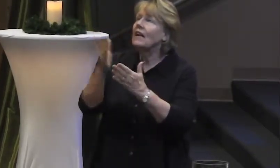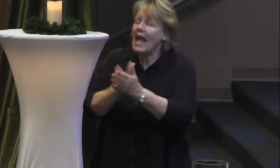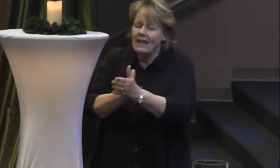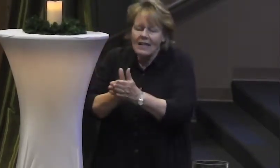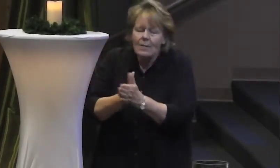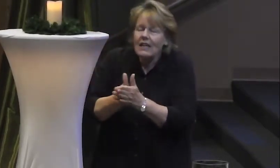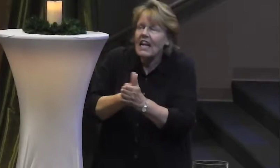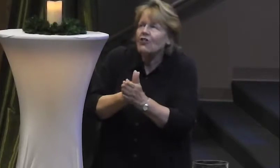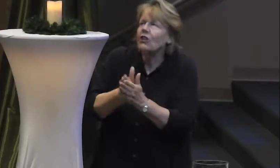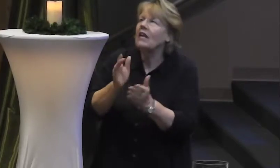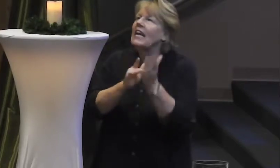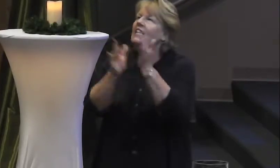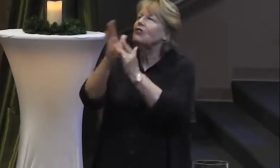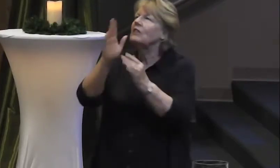Jesus' name. Amen.